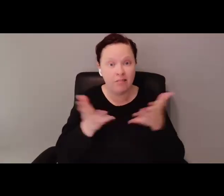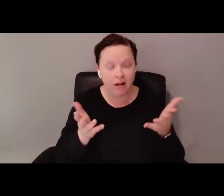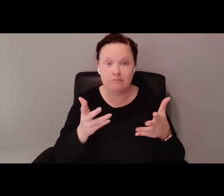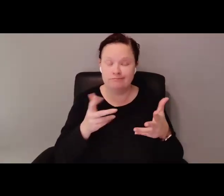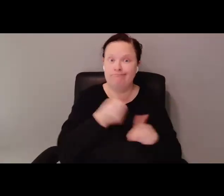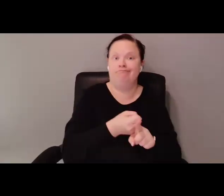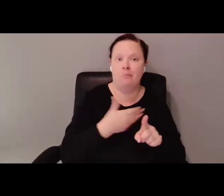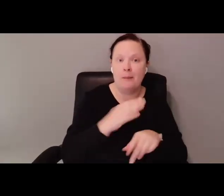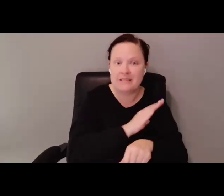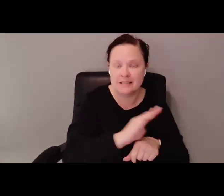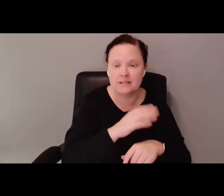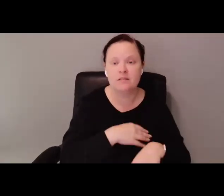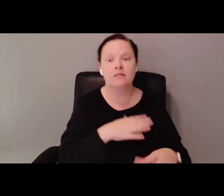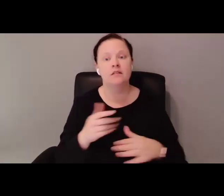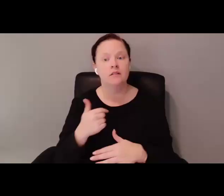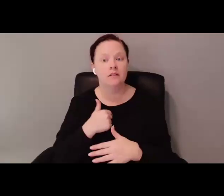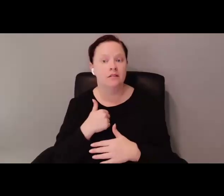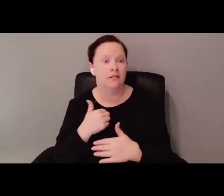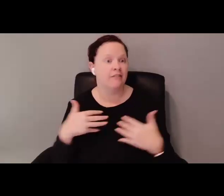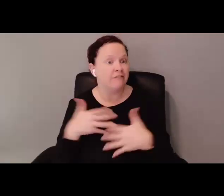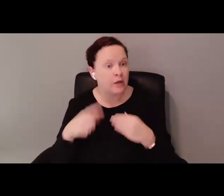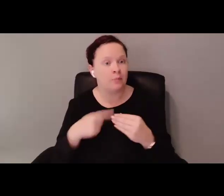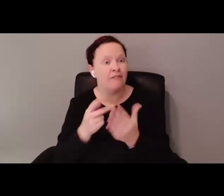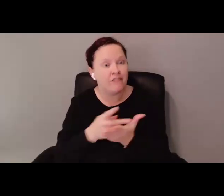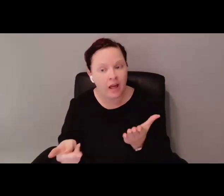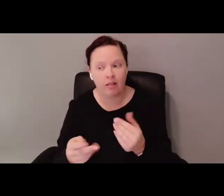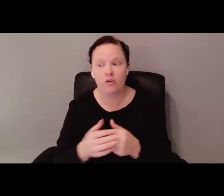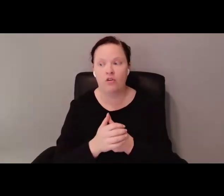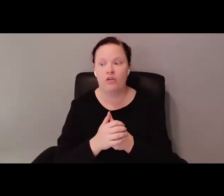have fear, I have fear of failure, and that's